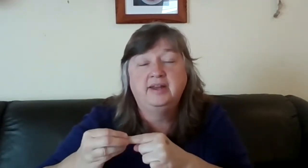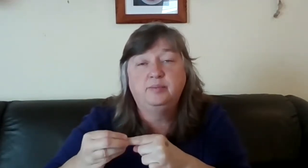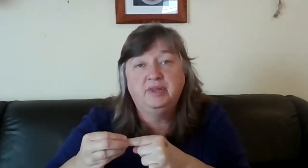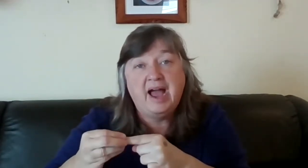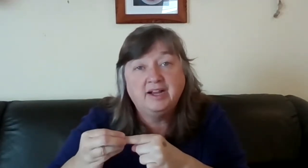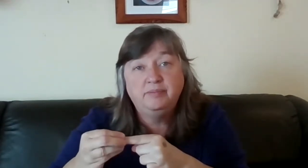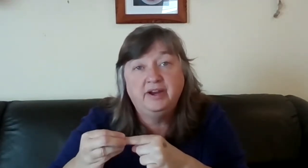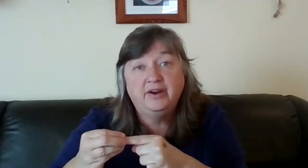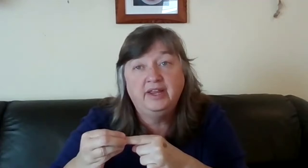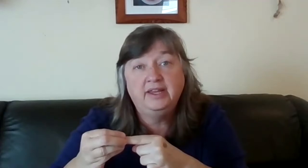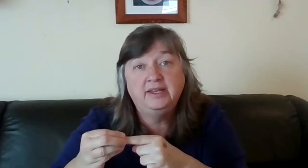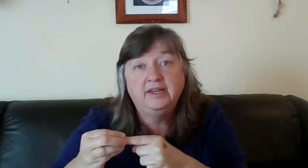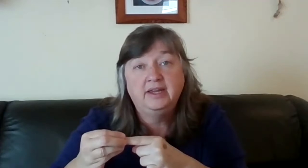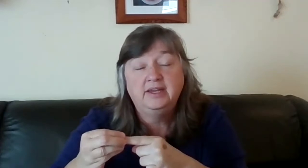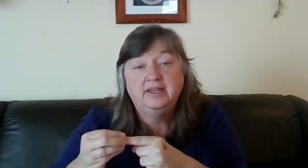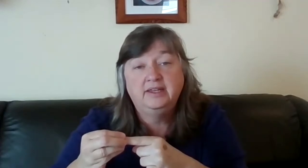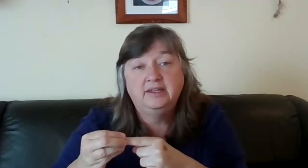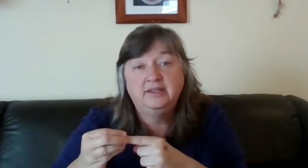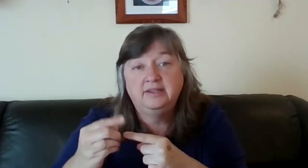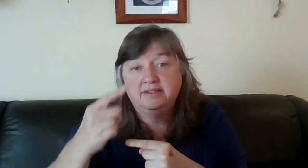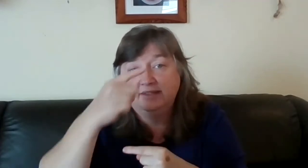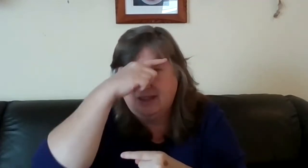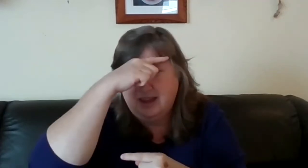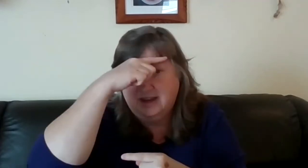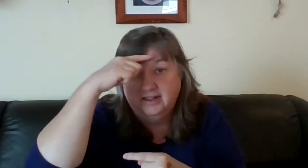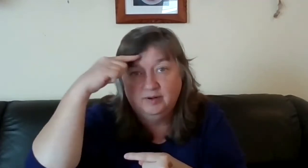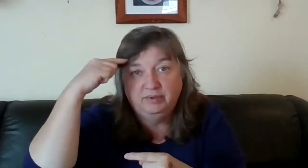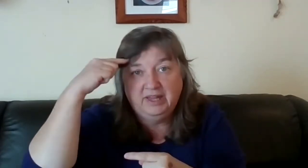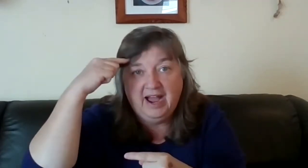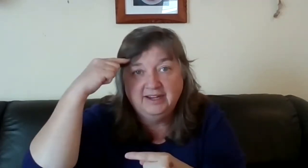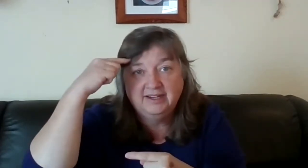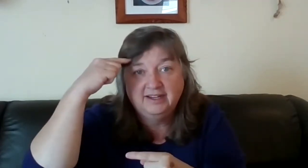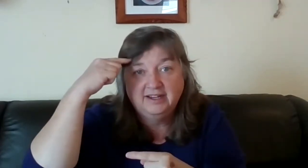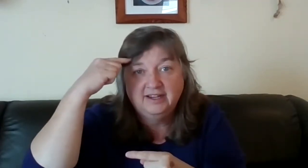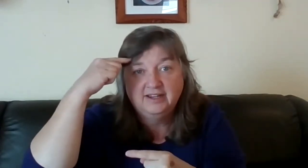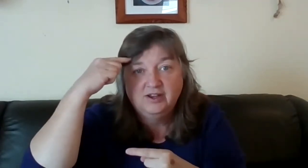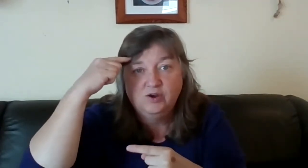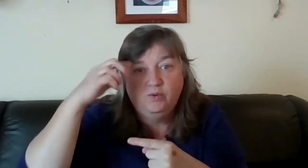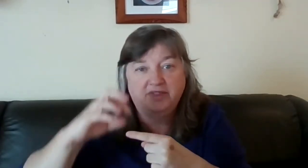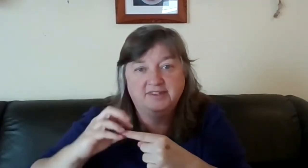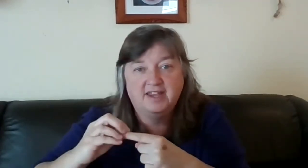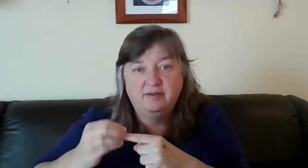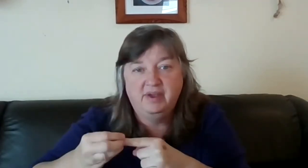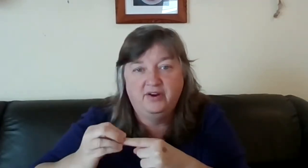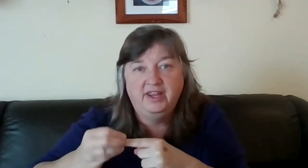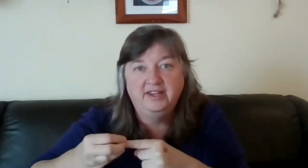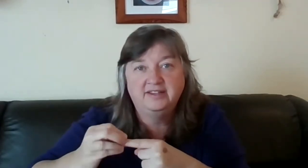a blackberry is the sign color black with the sign berry.